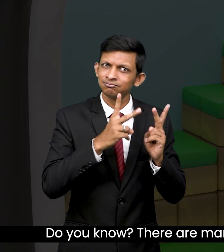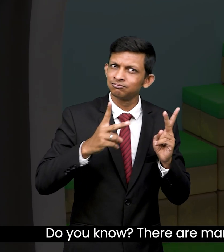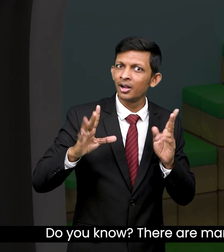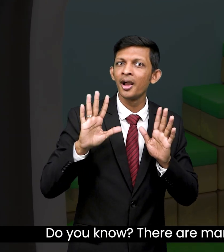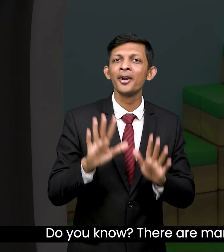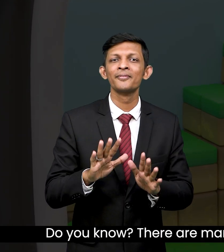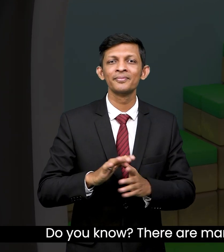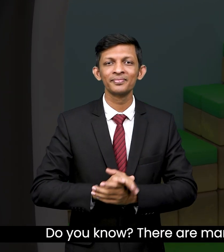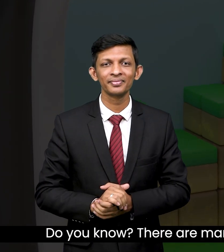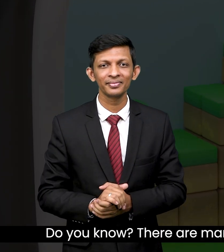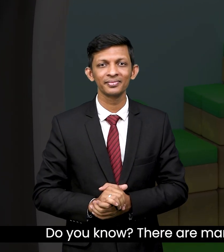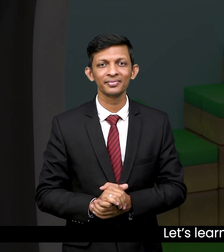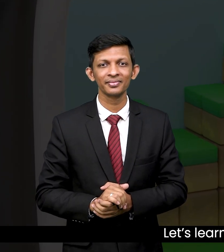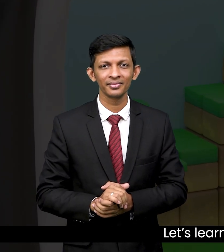play?